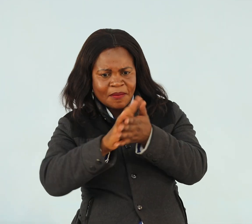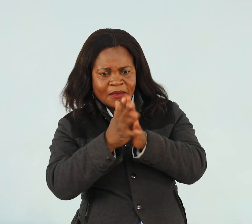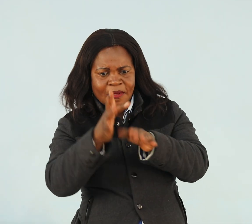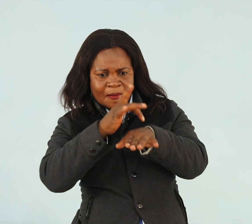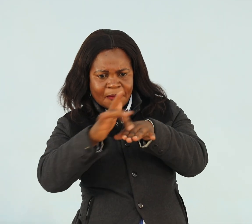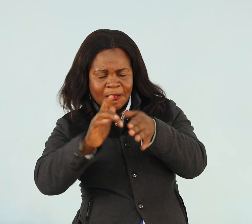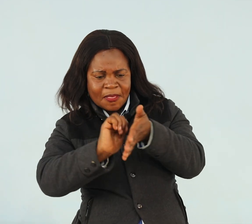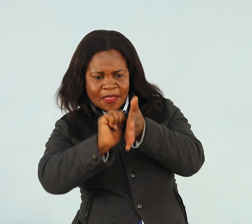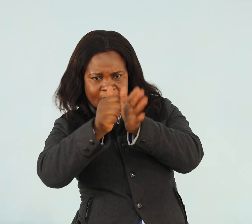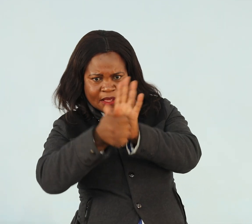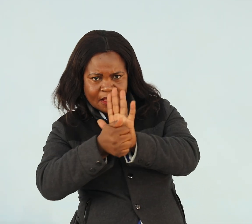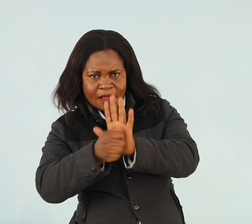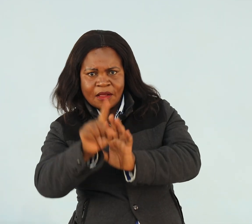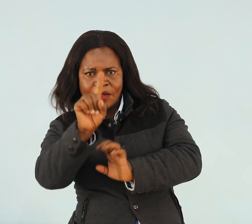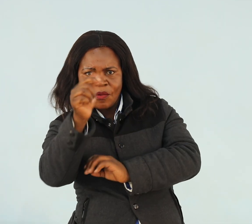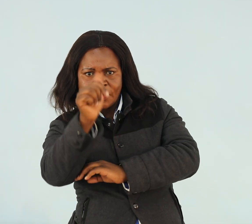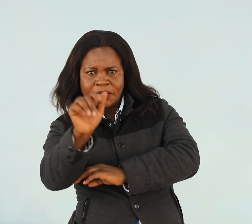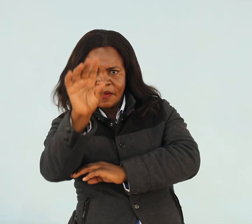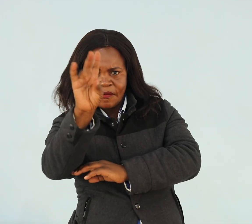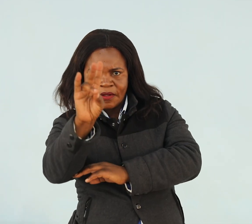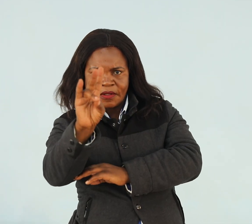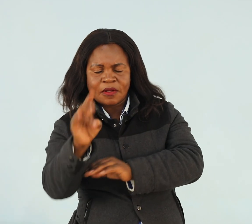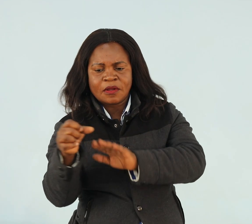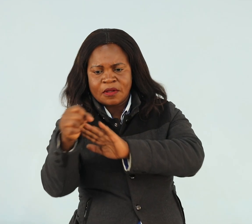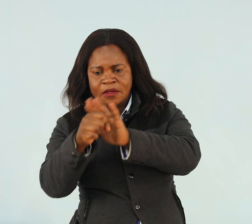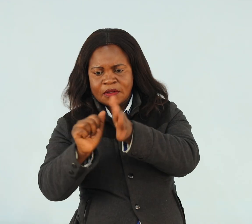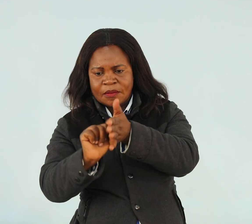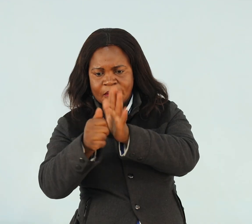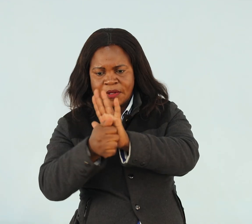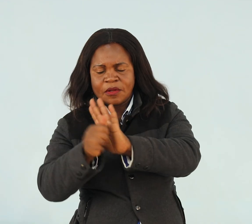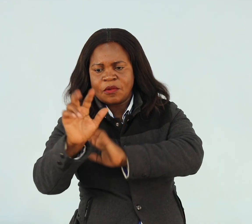Article 117, Sub-Article 3.